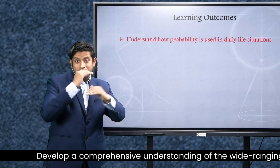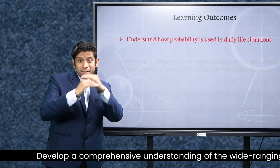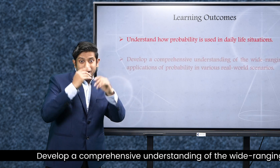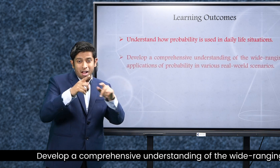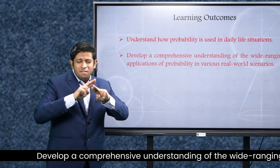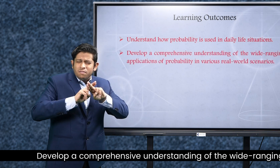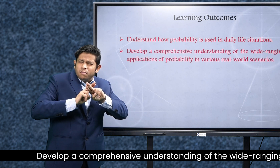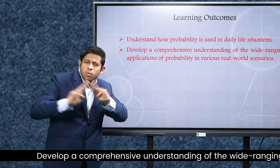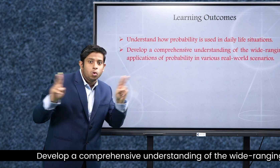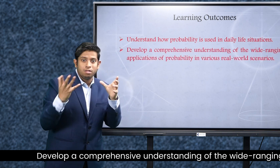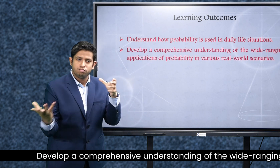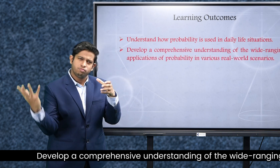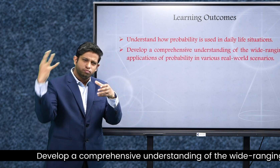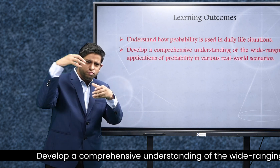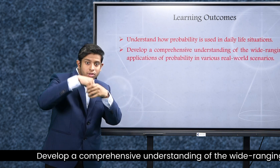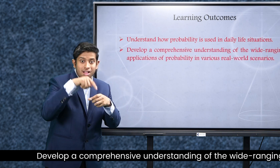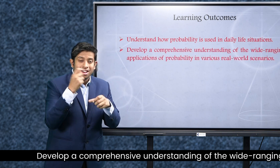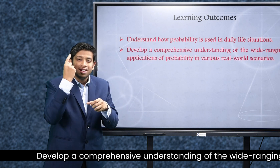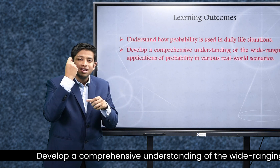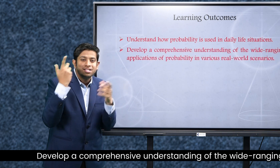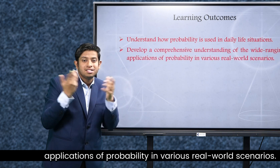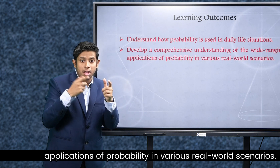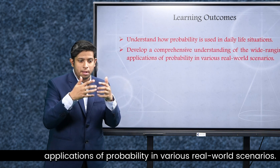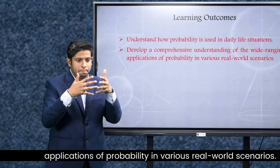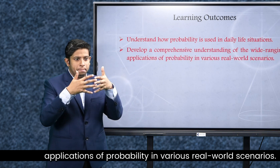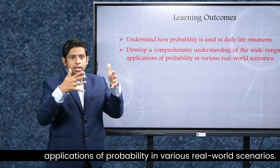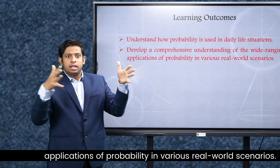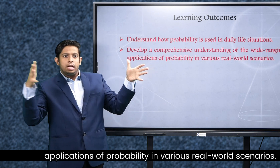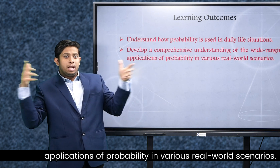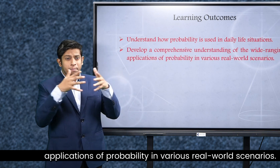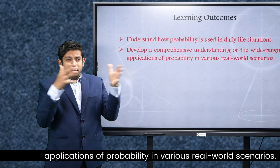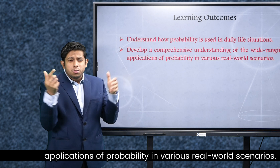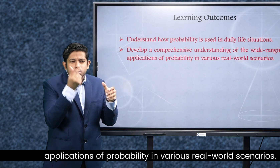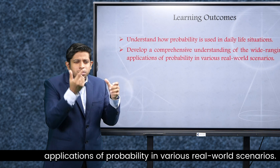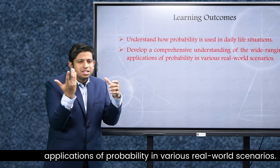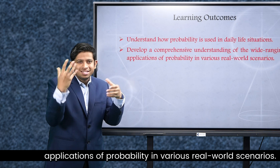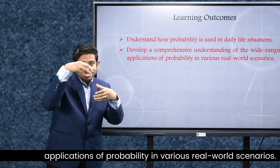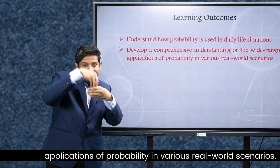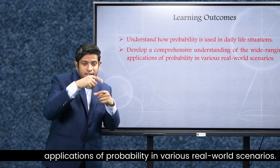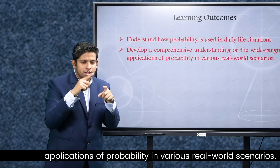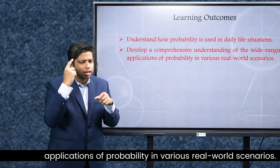Develop a comprehensive understanding of the wide-ranging applications of probability in various real-world